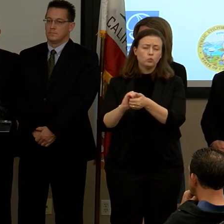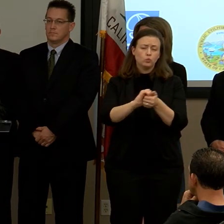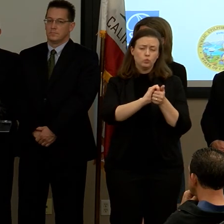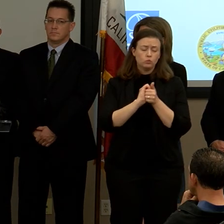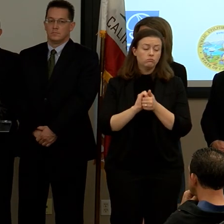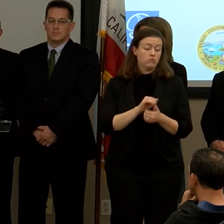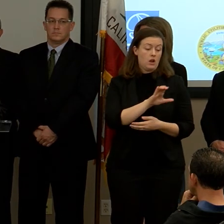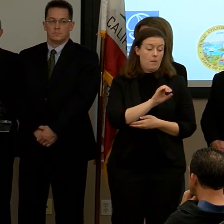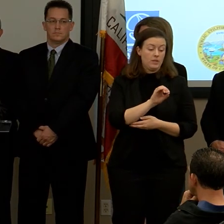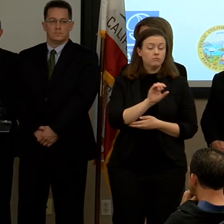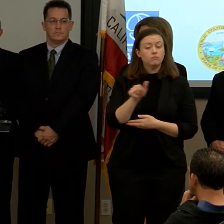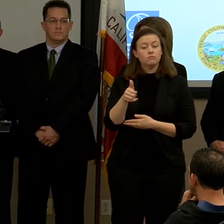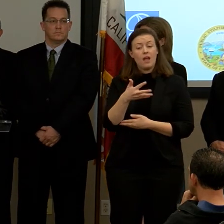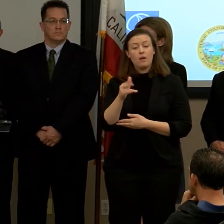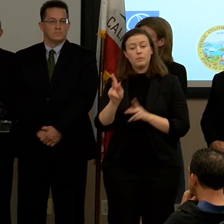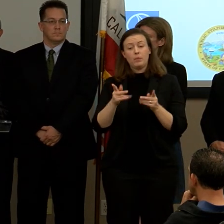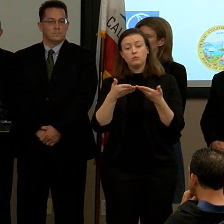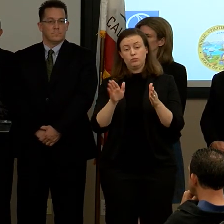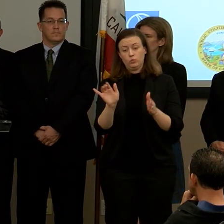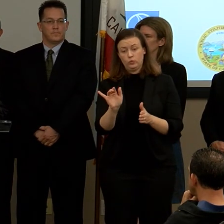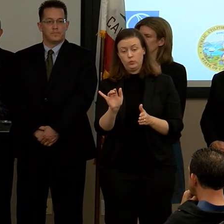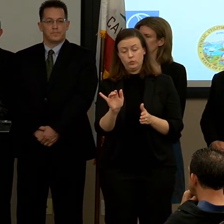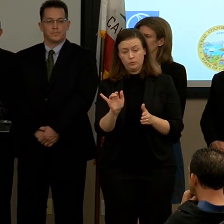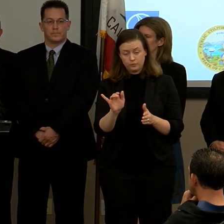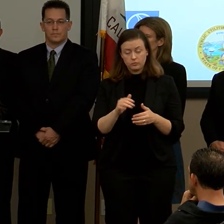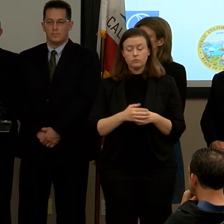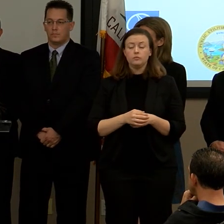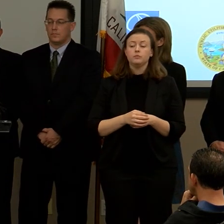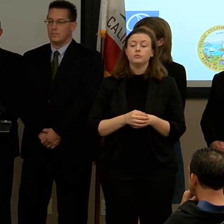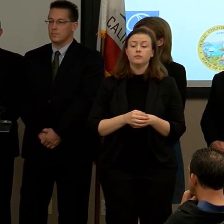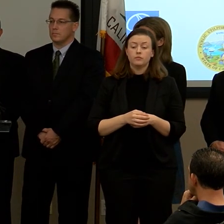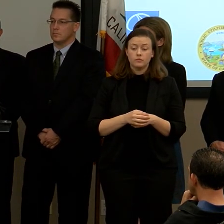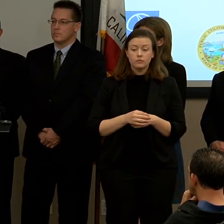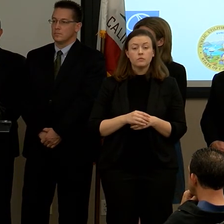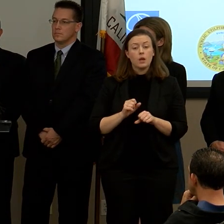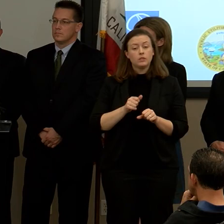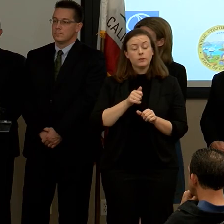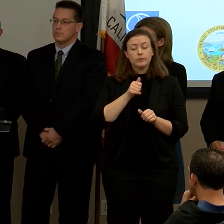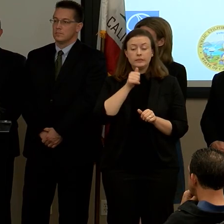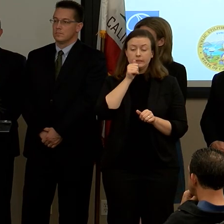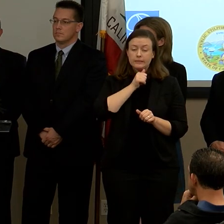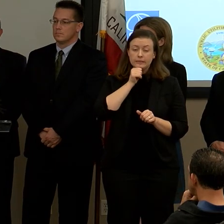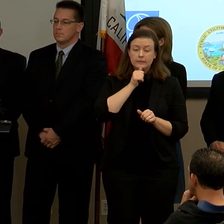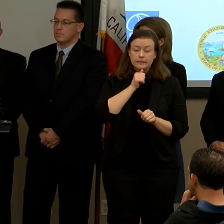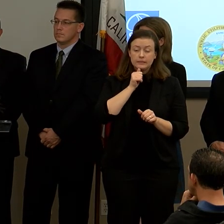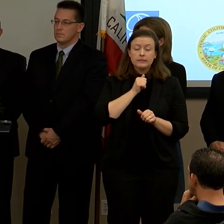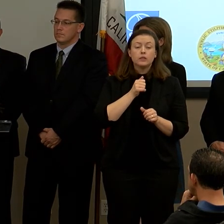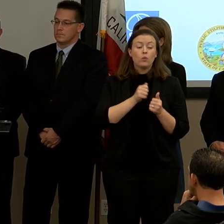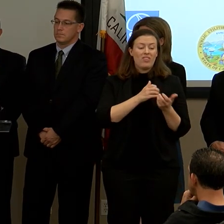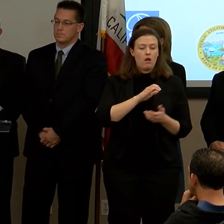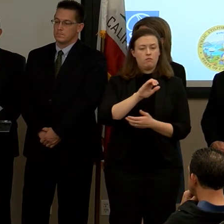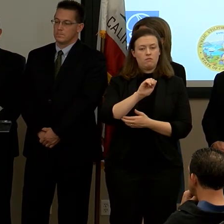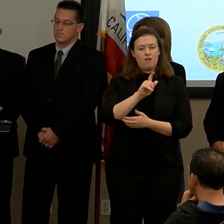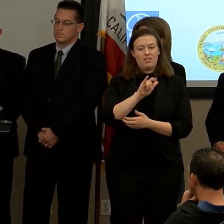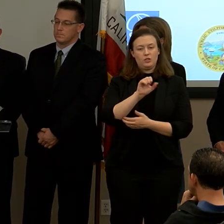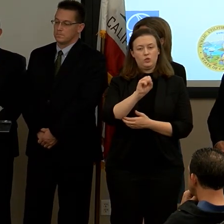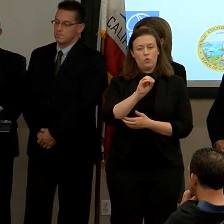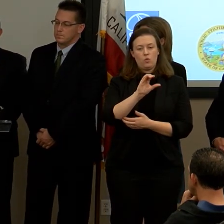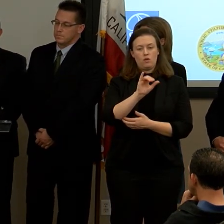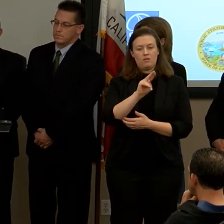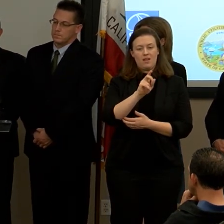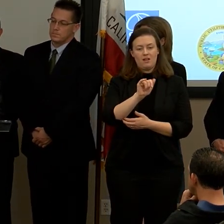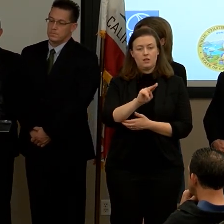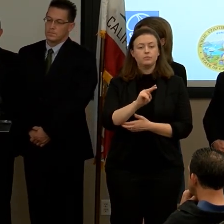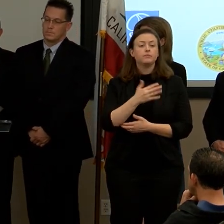the companies and the citizens, I think, to get through the period of time without Aliso Canyon. Thank you.